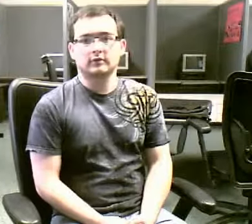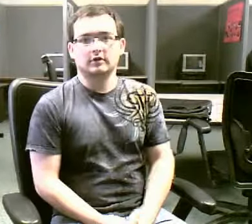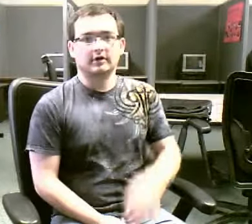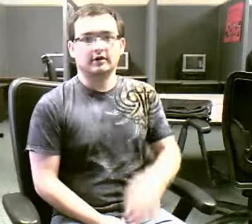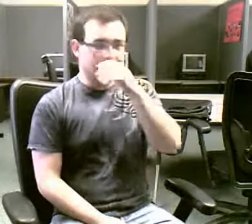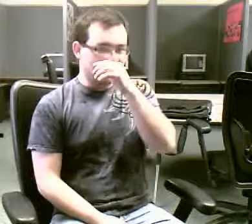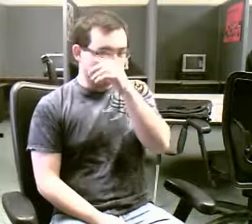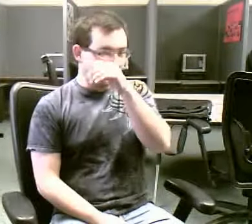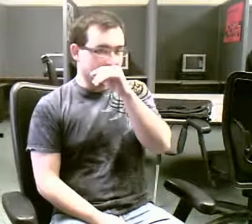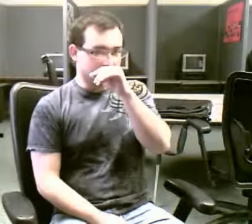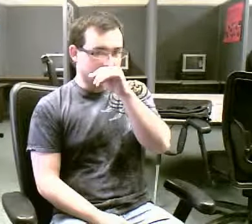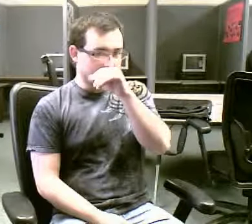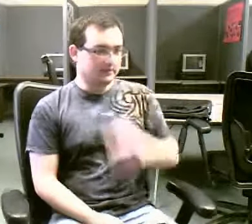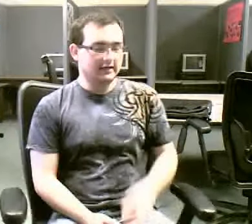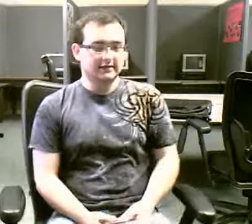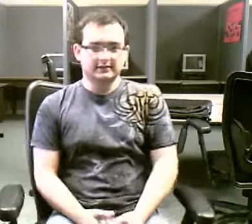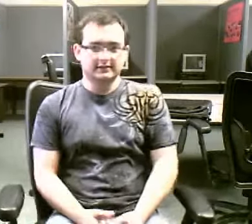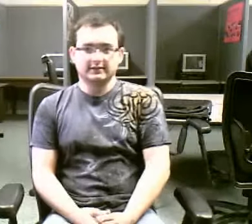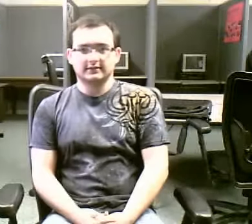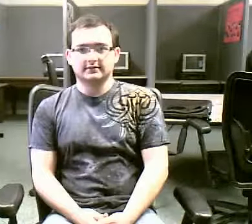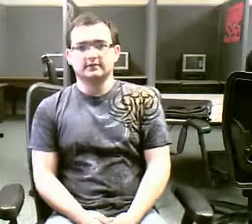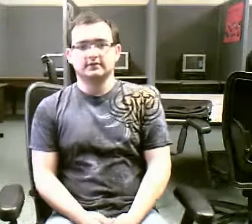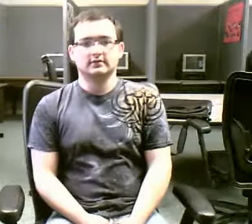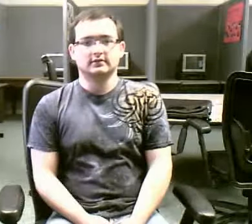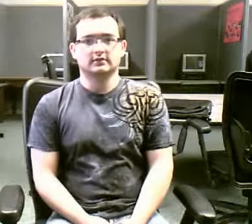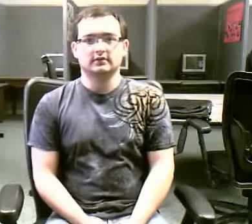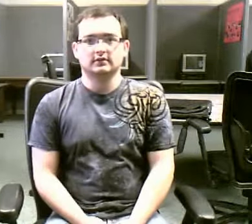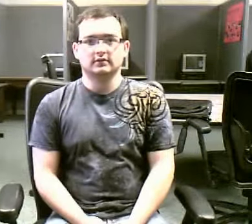Okay, right now you're not yet 66.